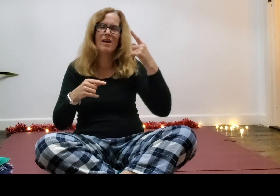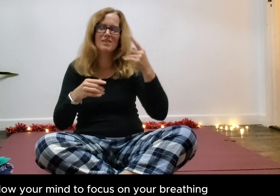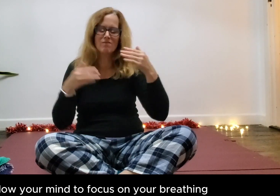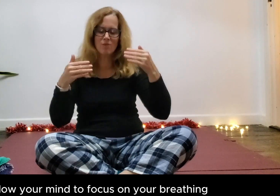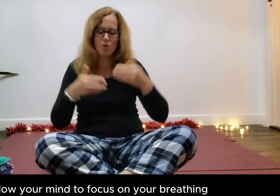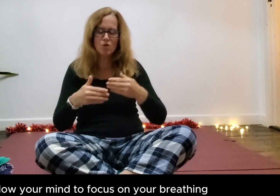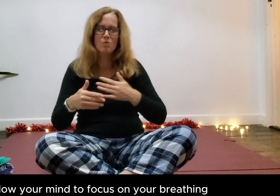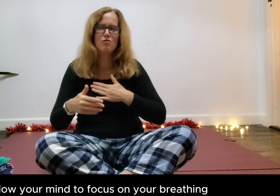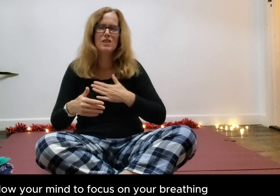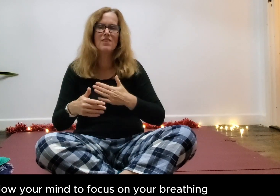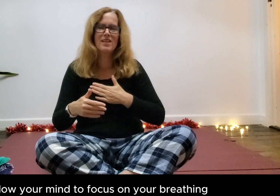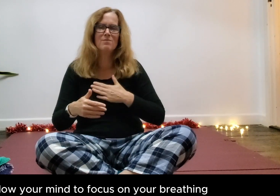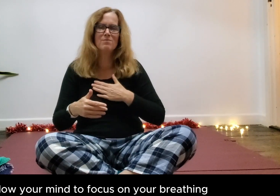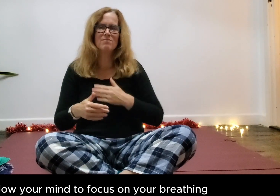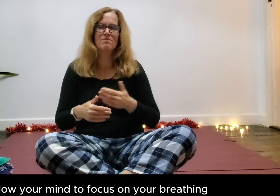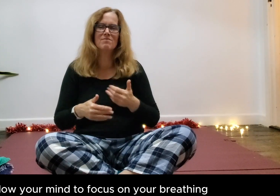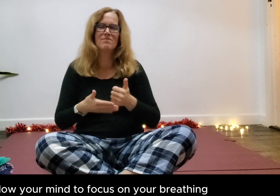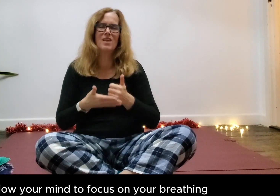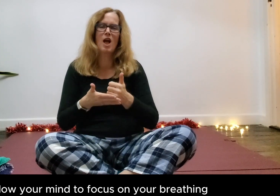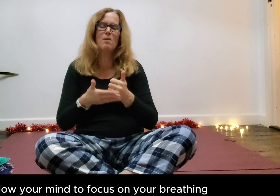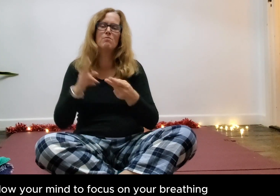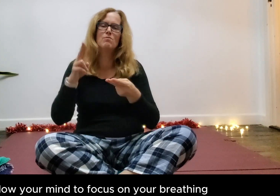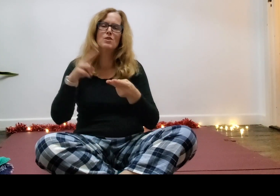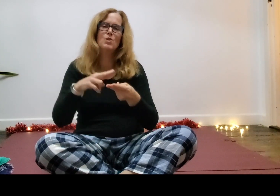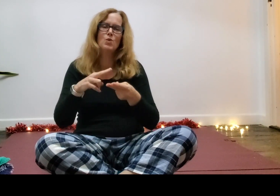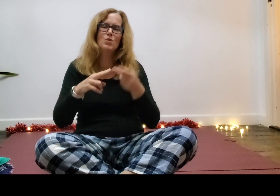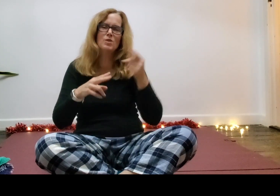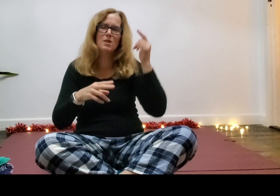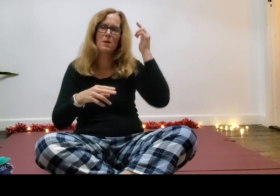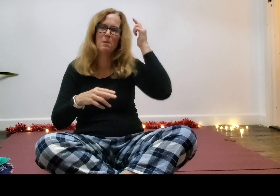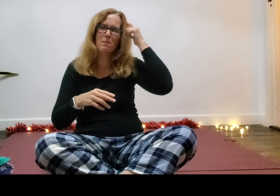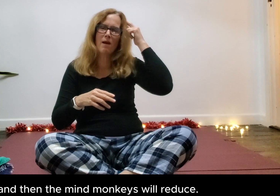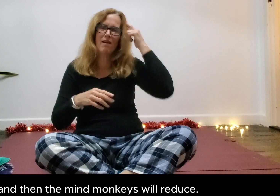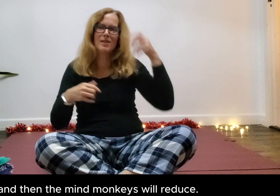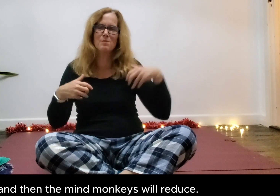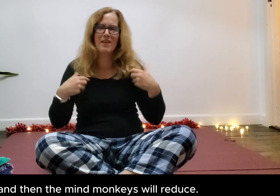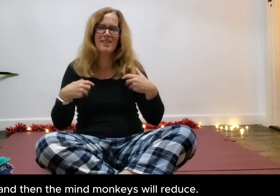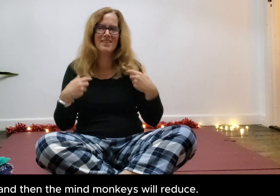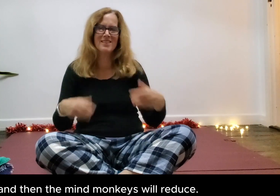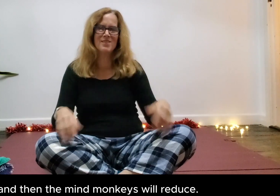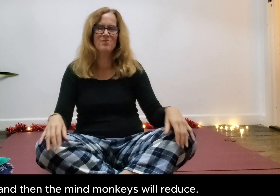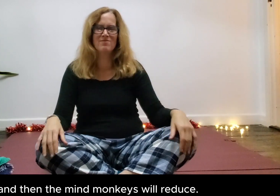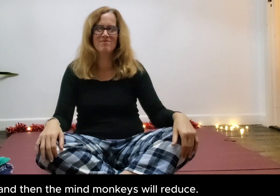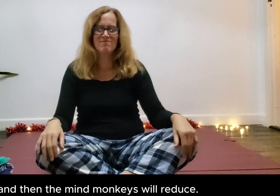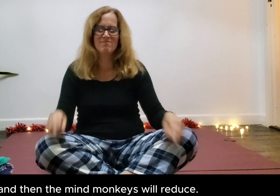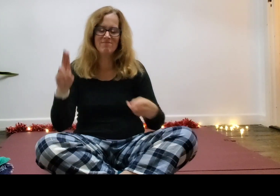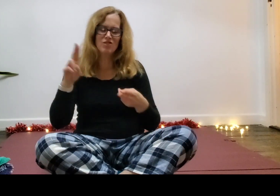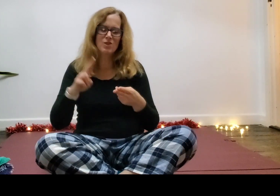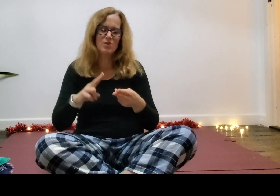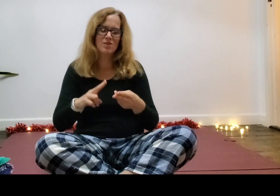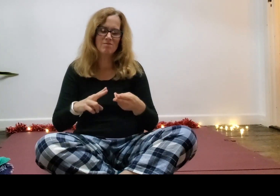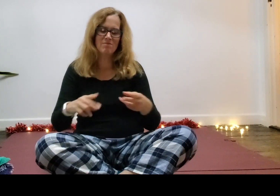Allow your mind to focus on your breathing, and then the mind monkeys will reduce.